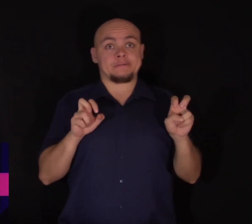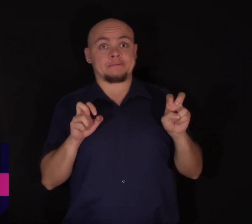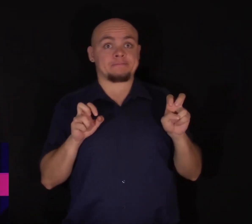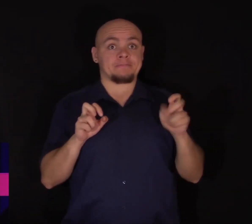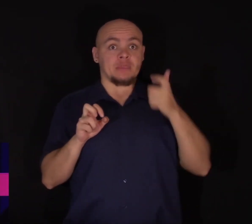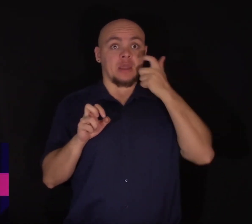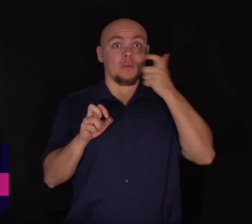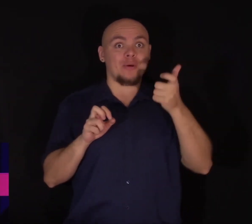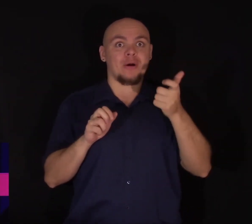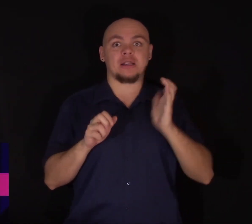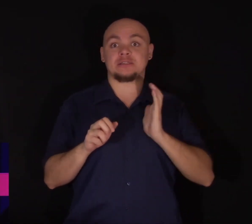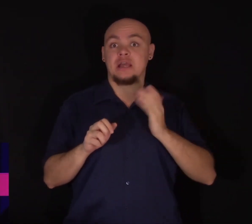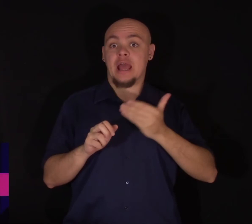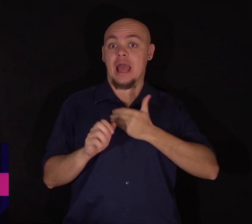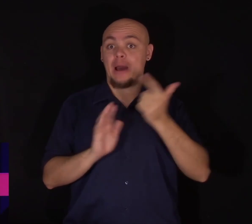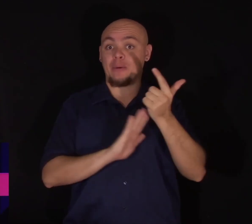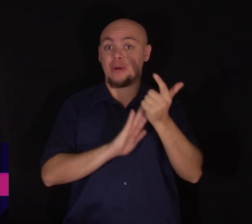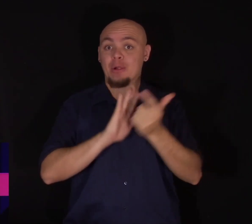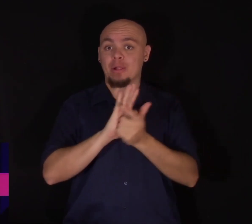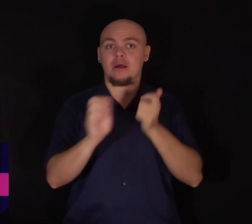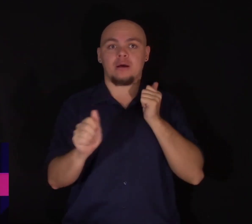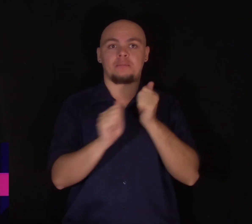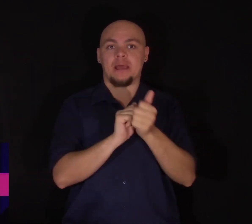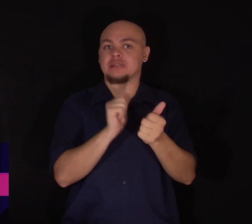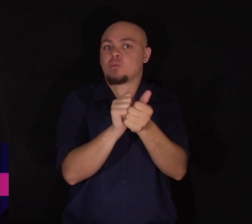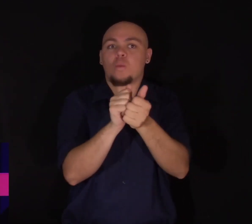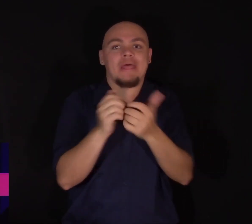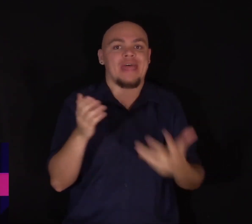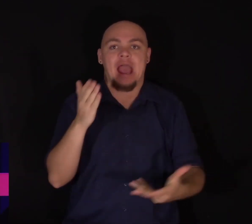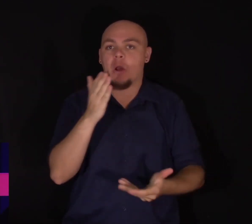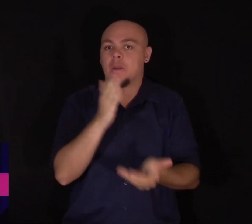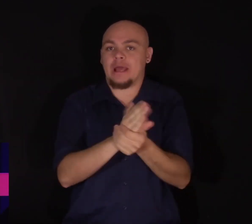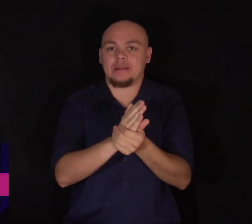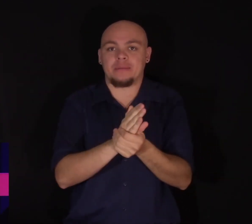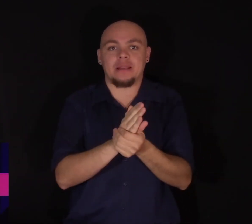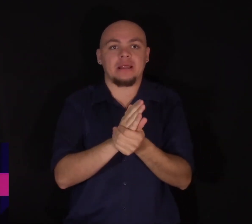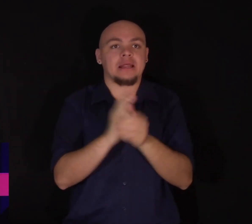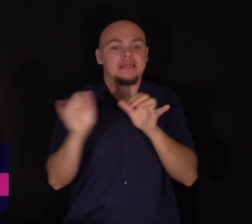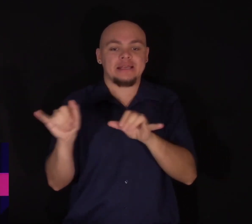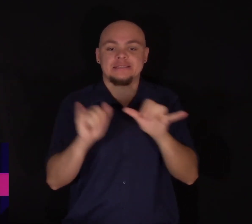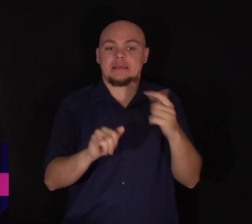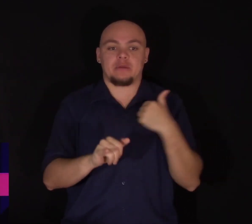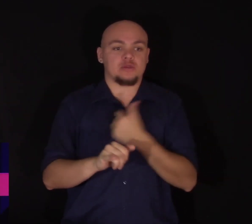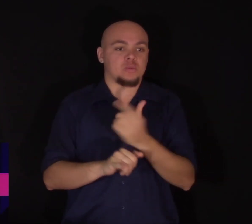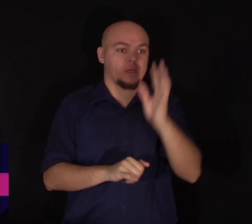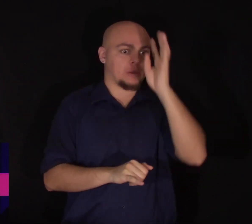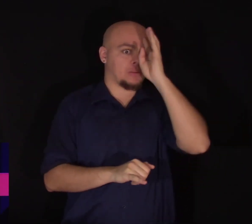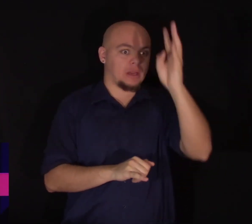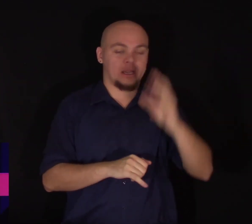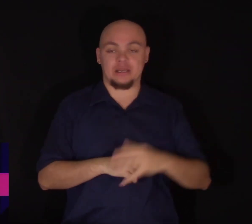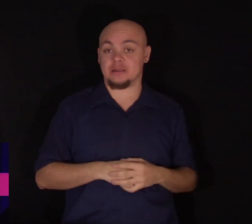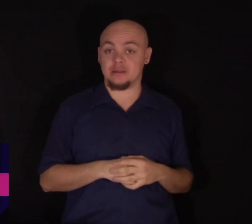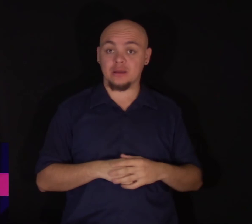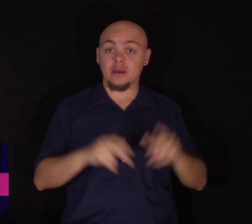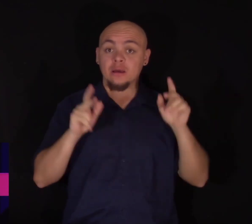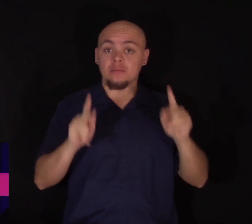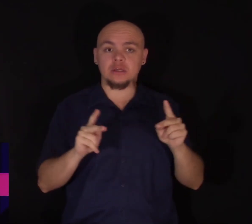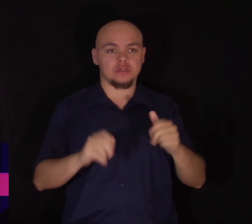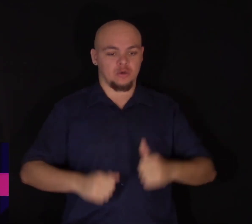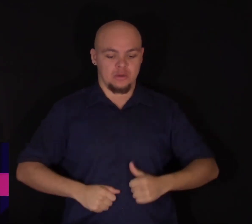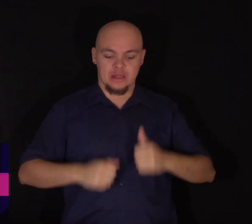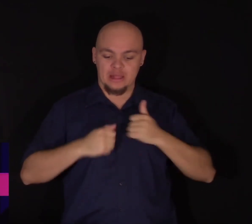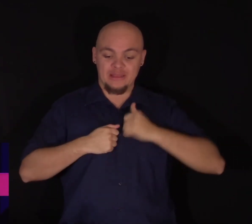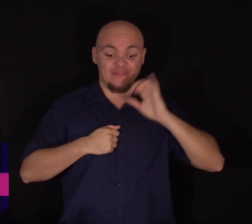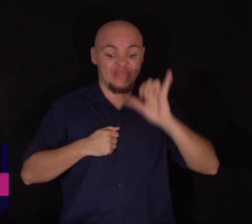them pass our law unamended, practically as we created it. And that's the kind of law you get when it's driven by someone who has lived the